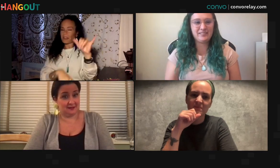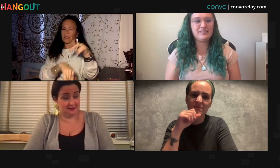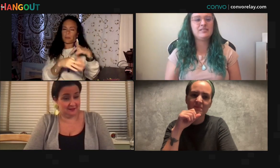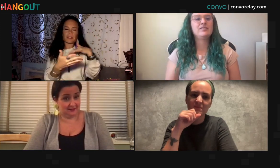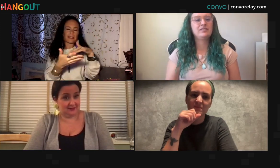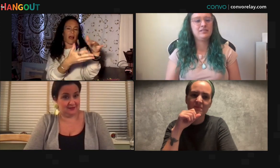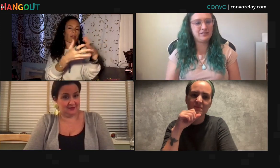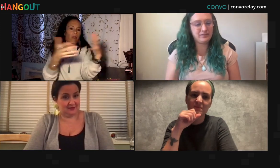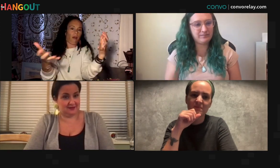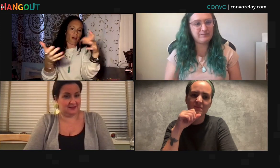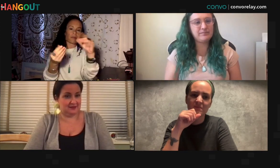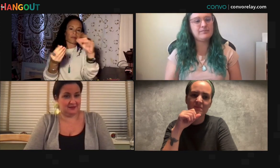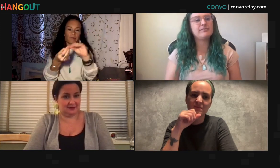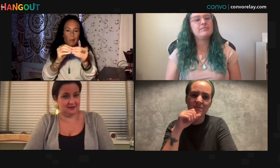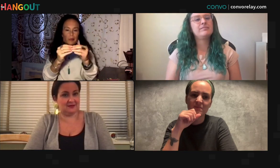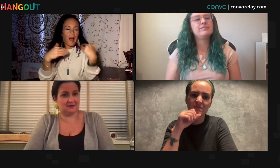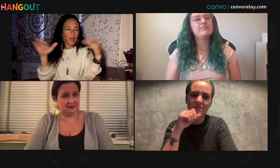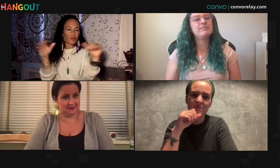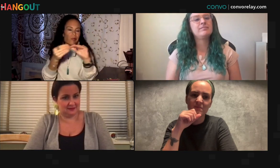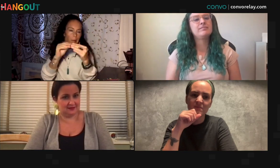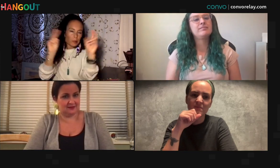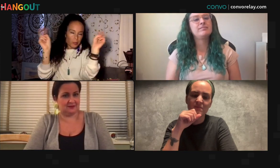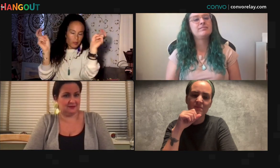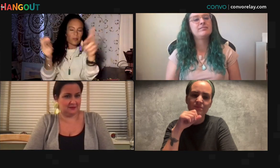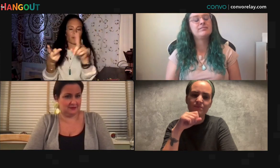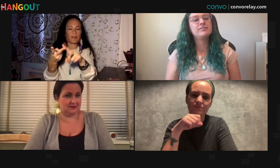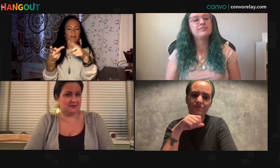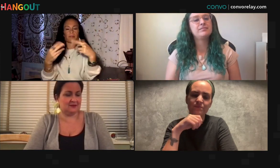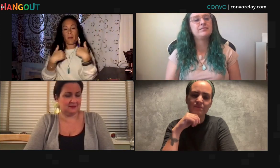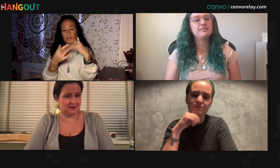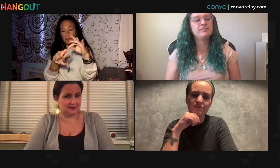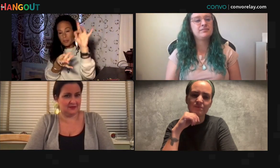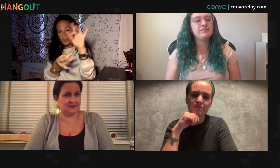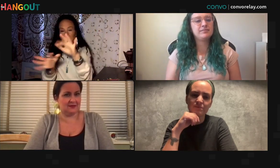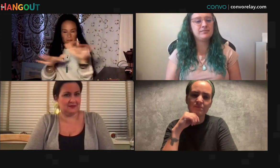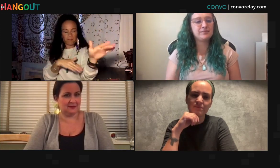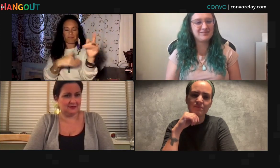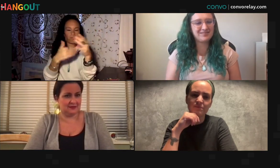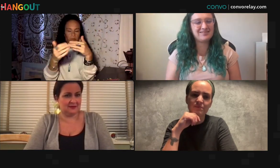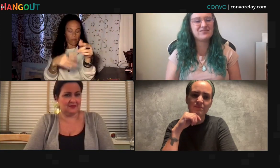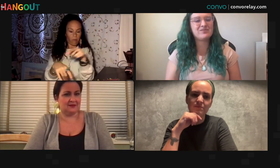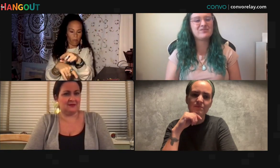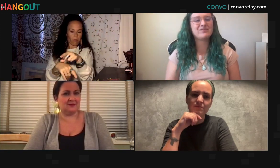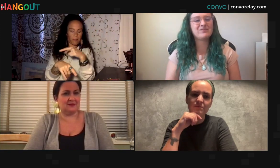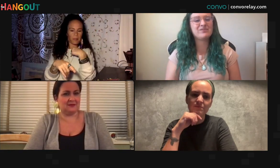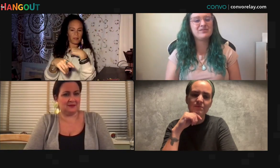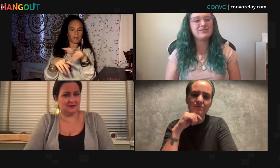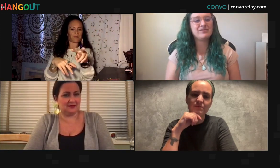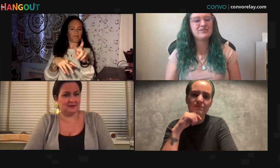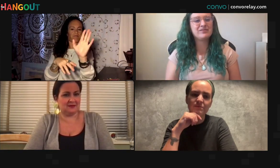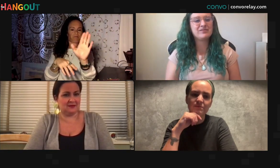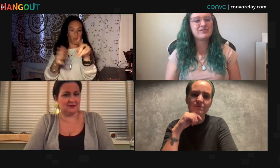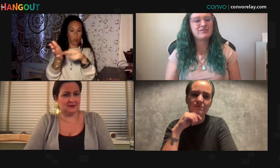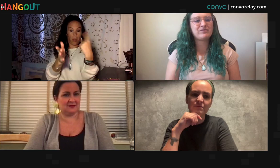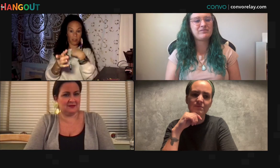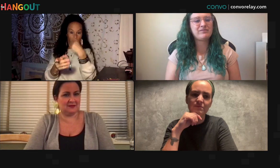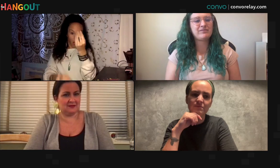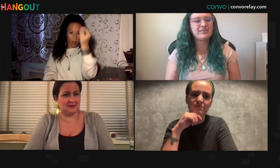And at that time, I was studying a lot about numbers, angel numbers, and animal spirits.